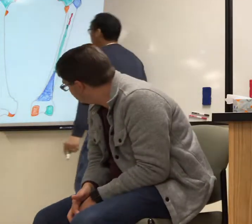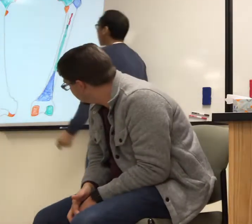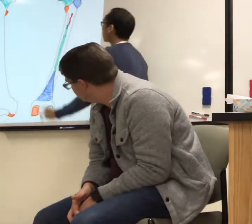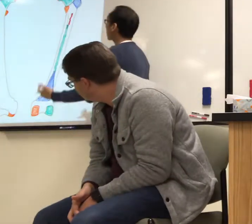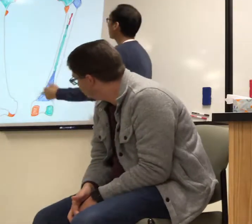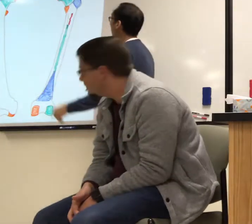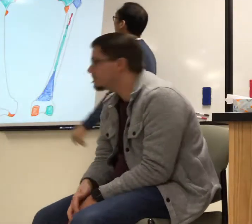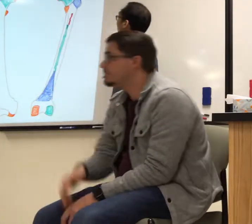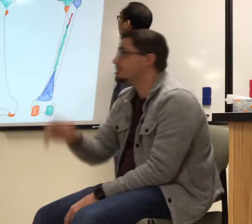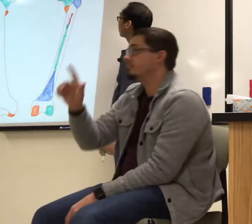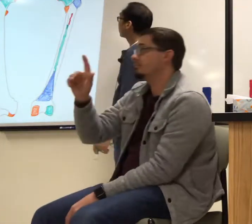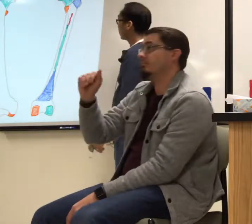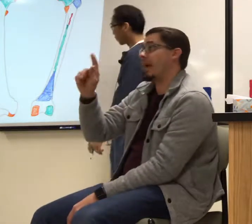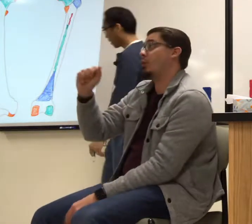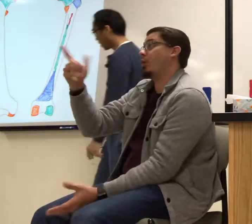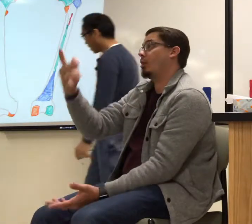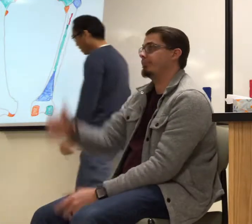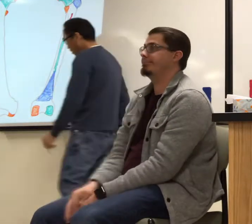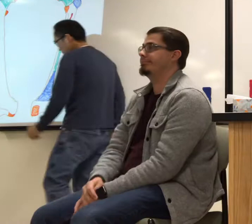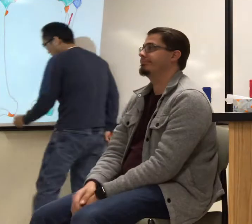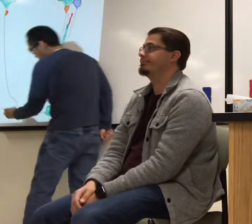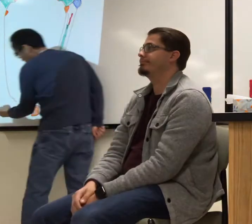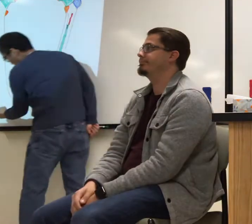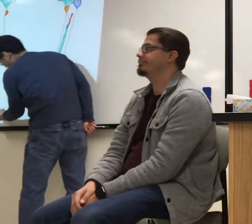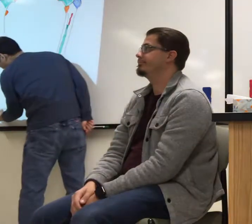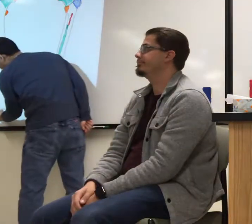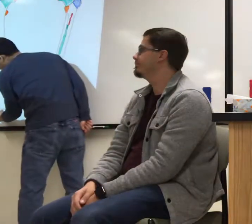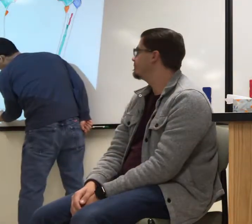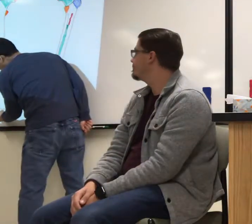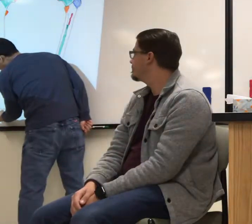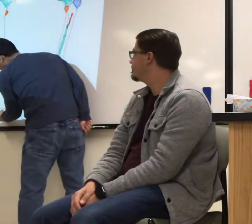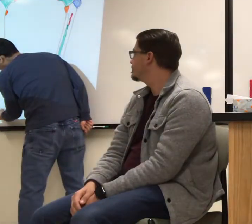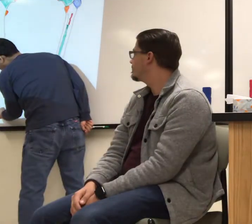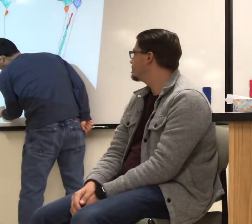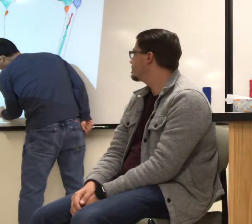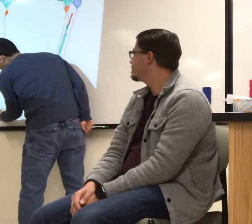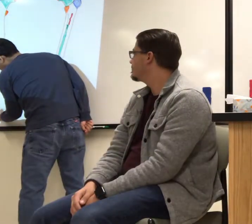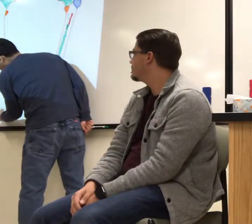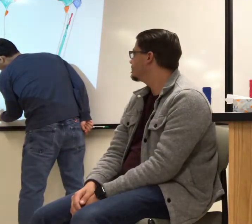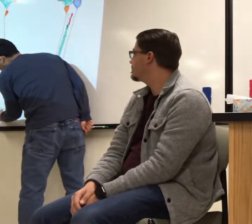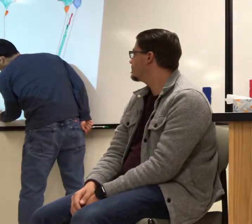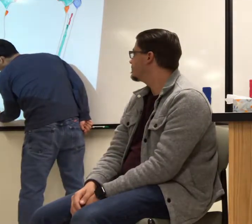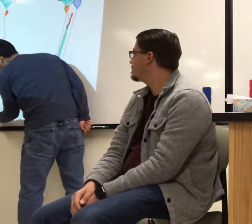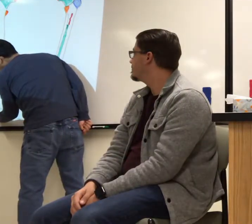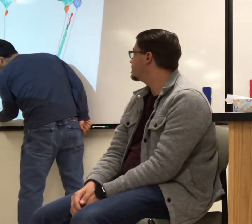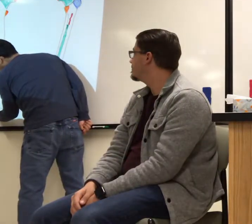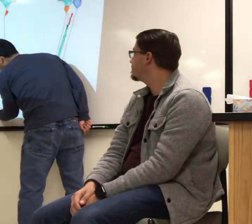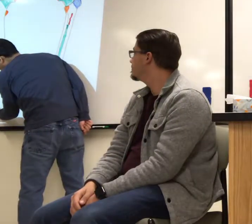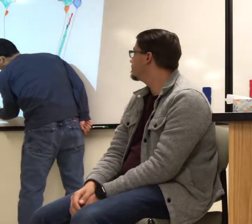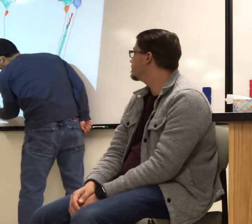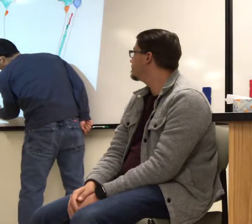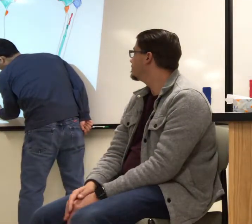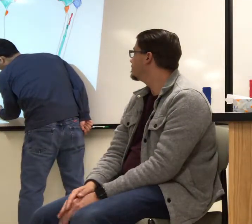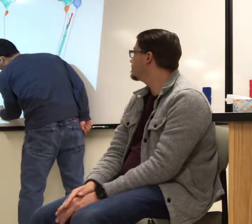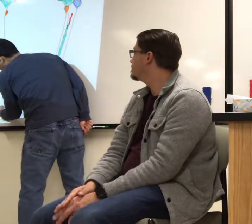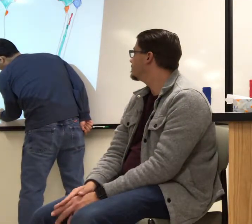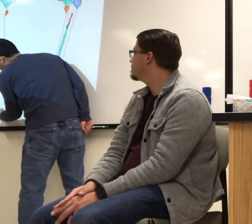Okay, so it's lateral condyle. Okay, so on this one, I'll set that down here.